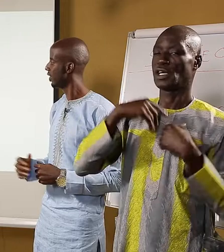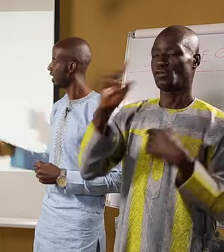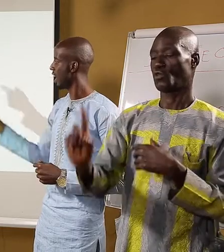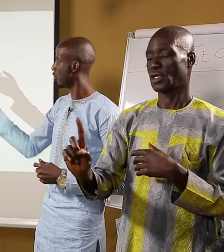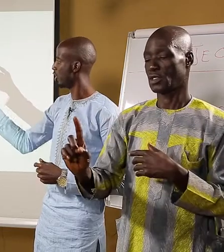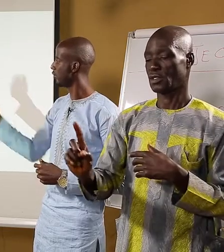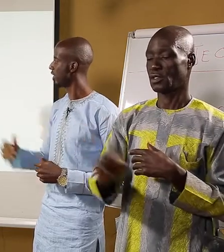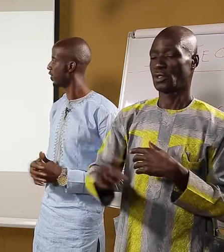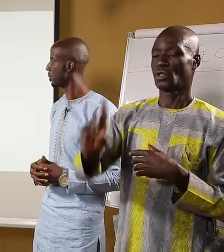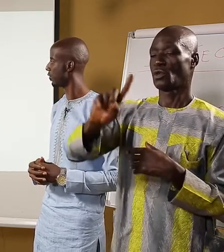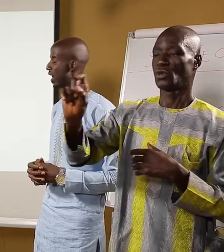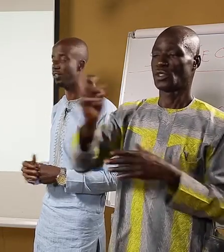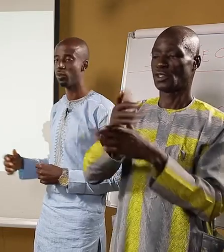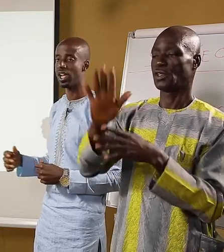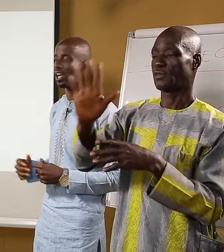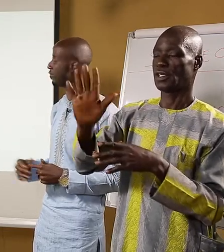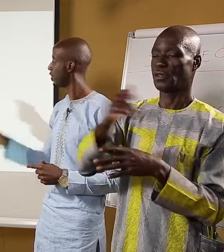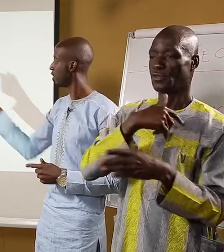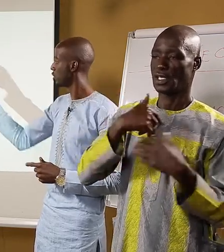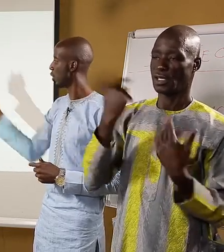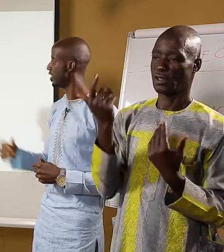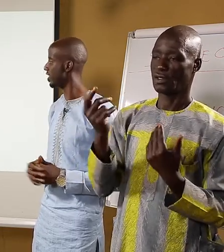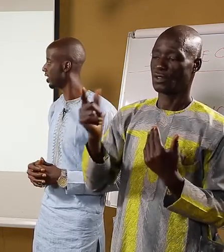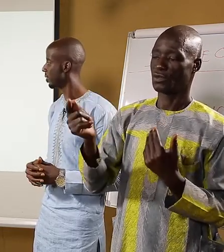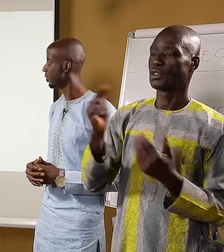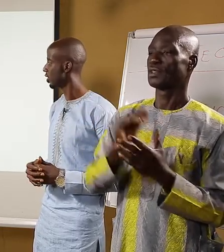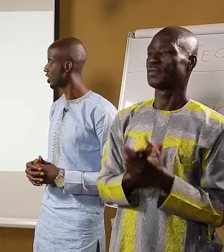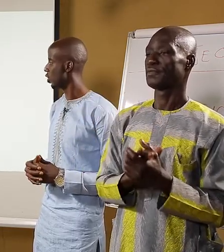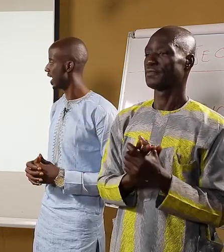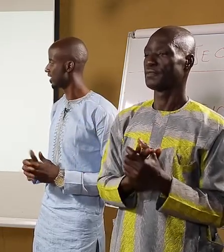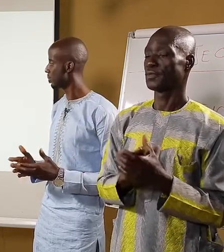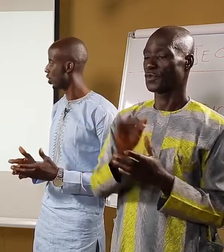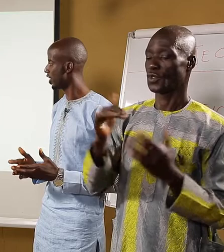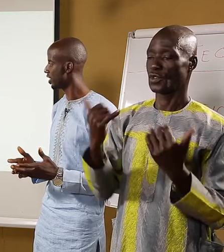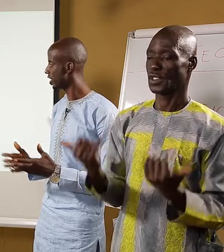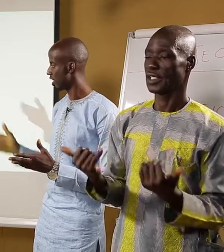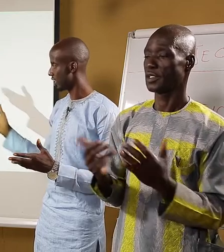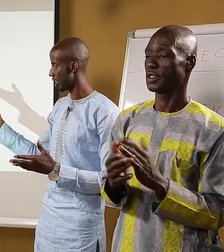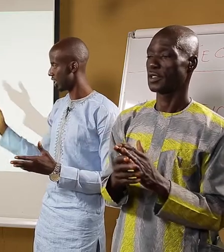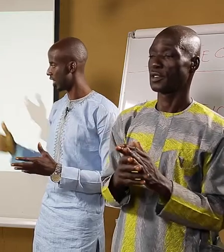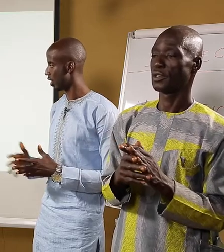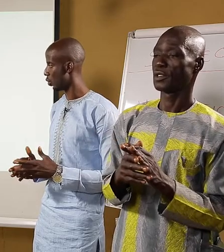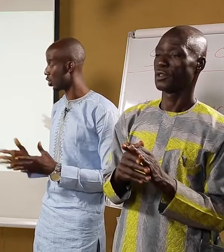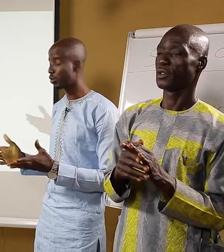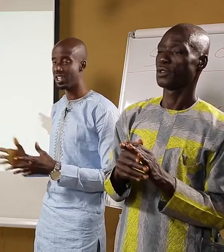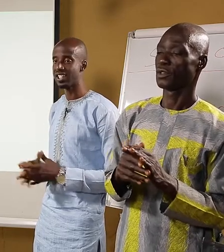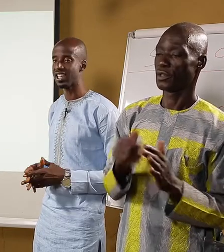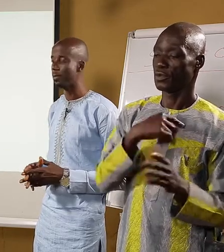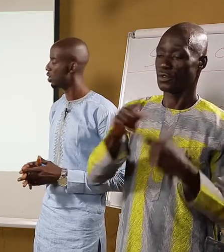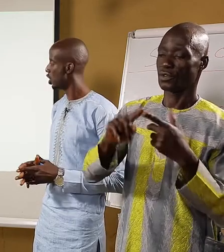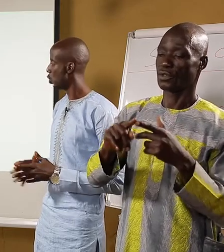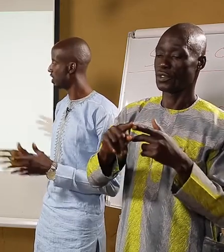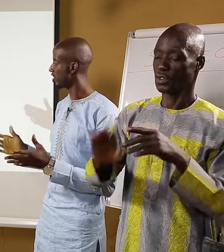1, and 100 divided by 5, we have 20. So at this point, we go to the